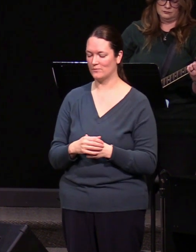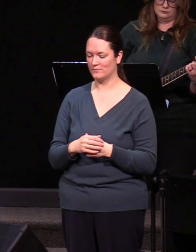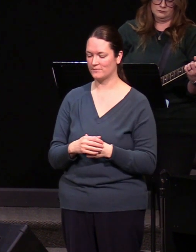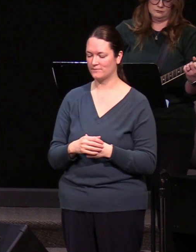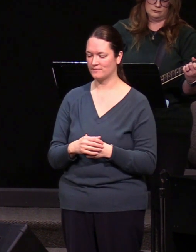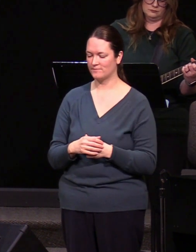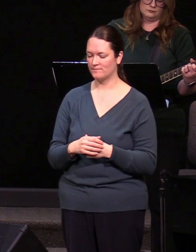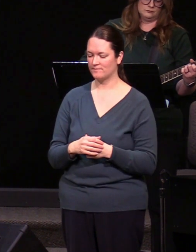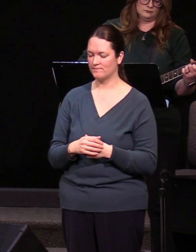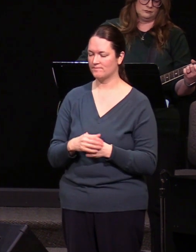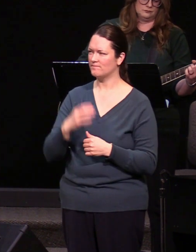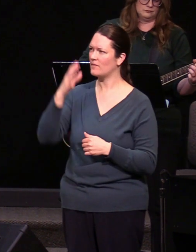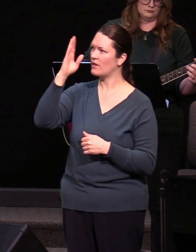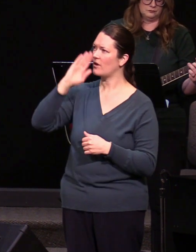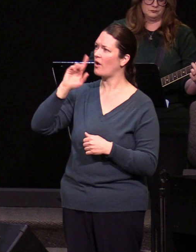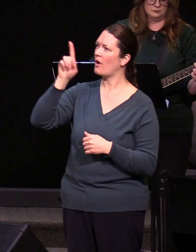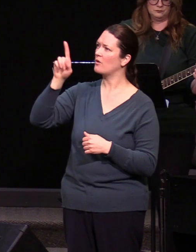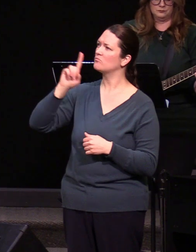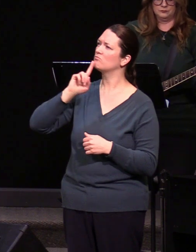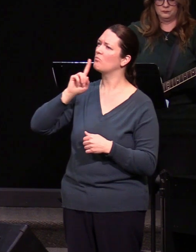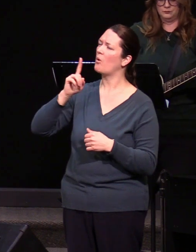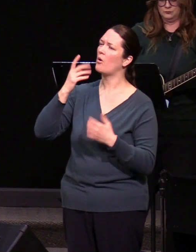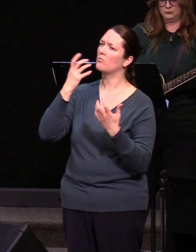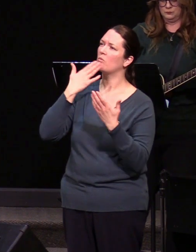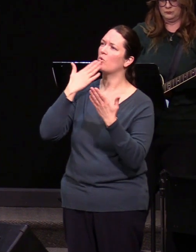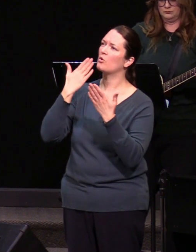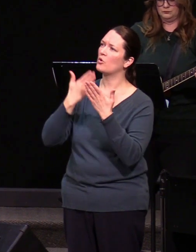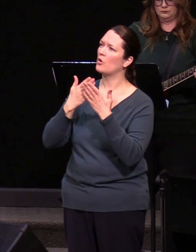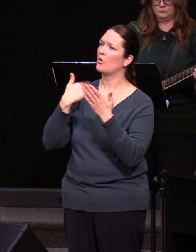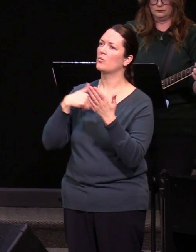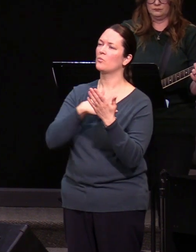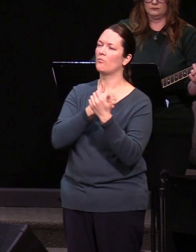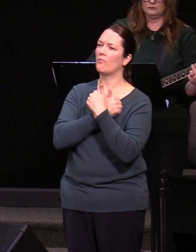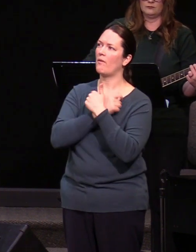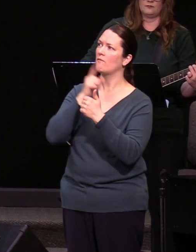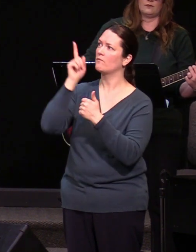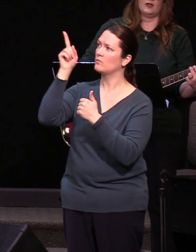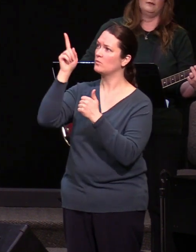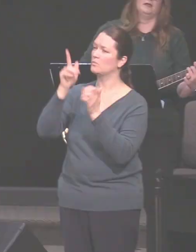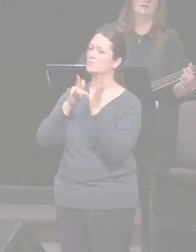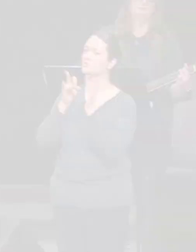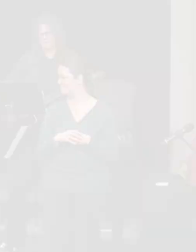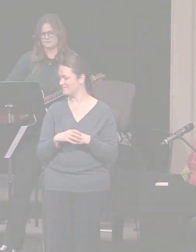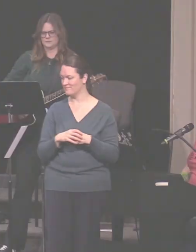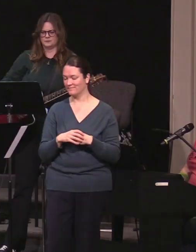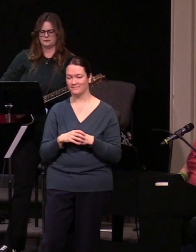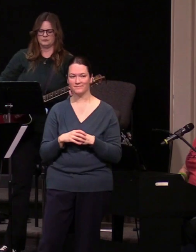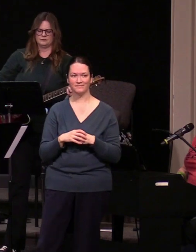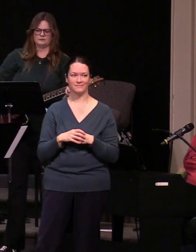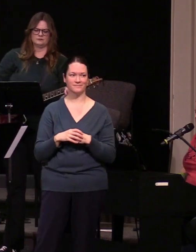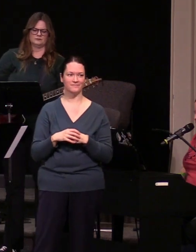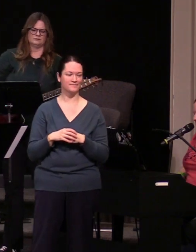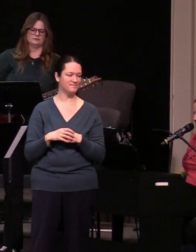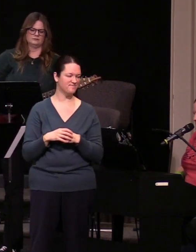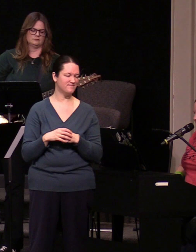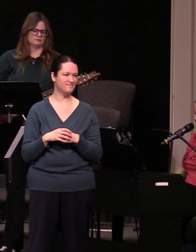God, you are so good, and we love you. In Jesus' name, amen.